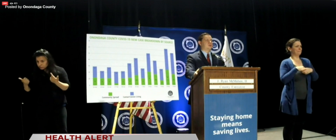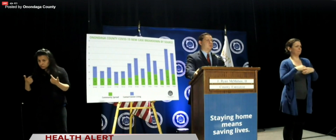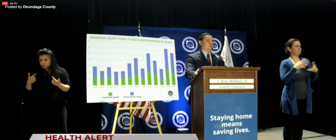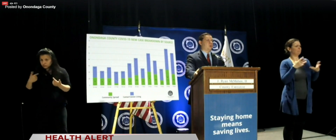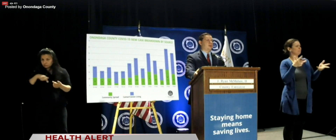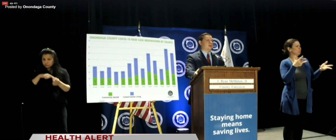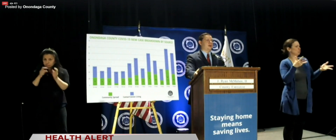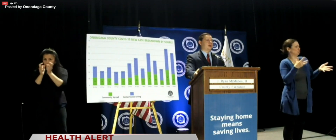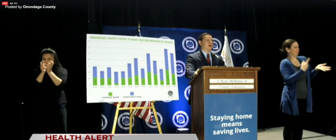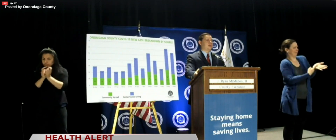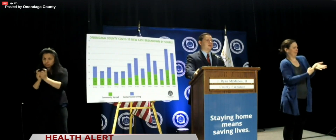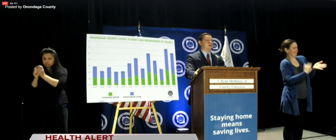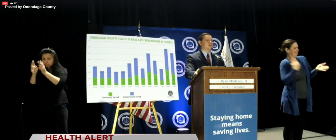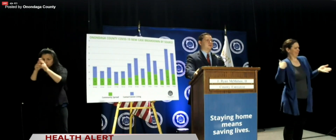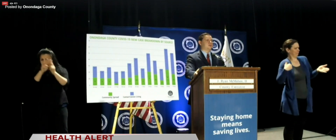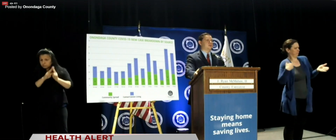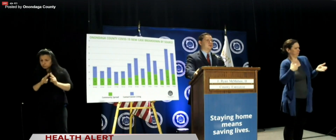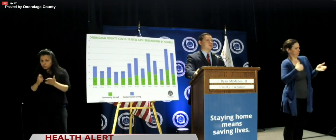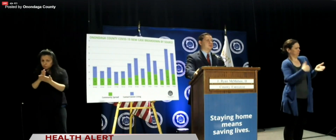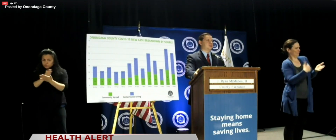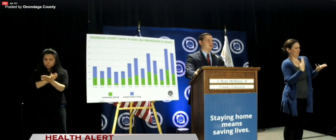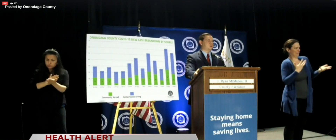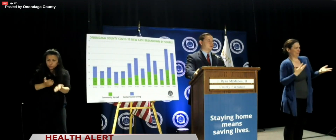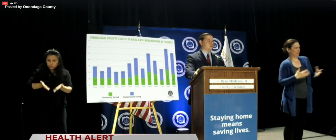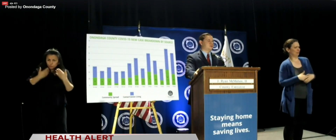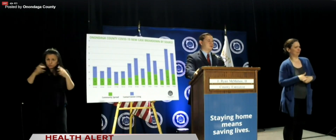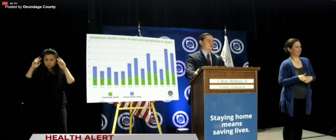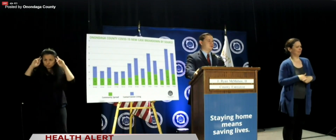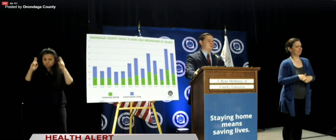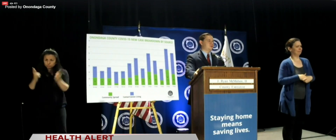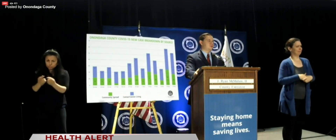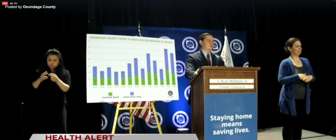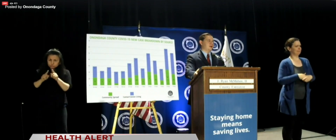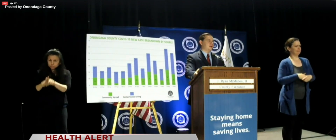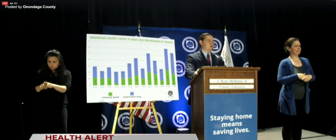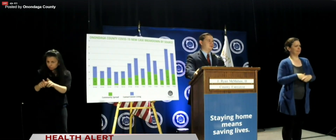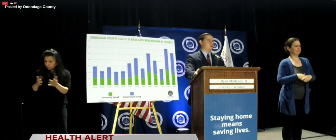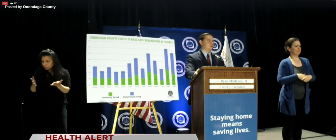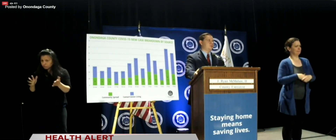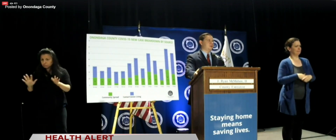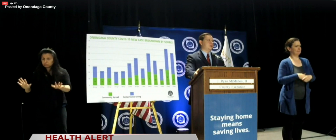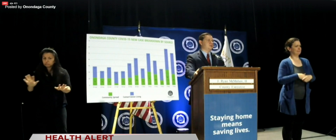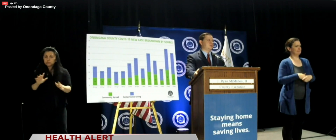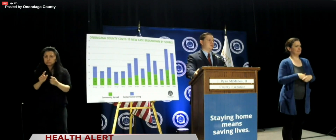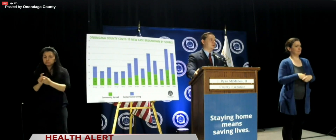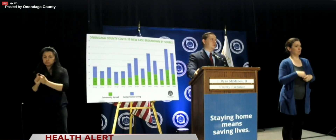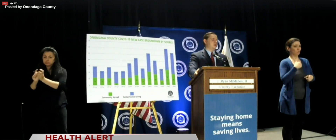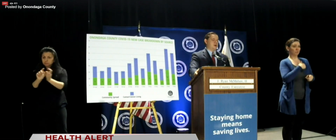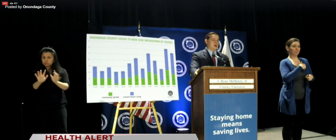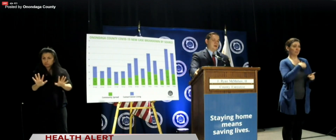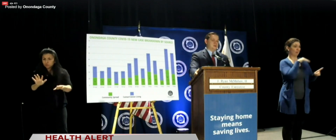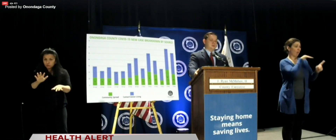To your point, I think there's going to be signaling to certain industries to get ready and certain communication.